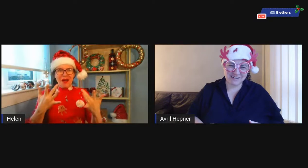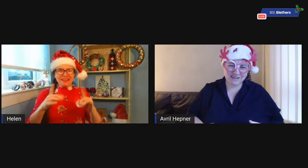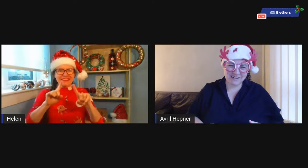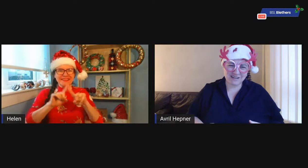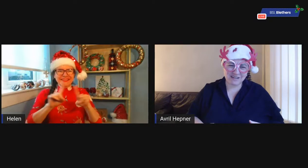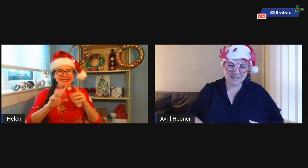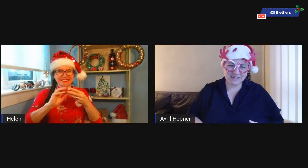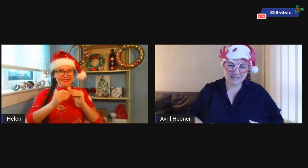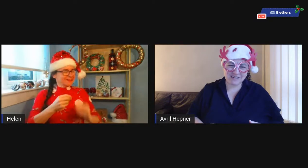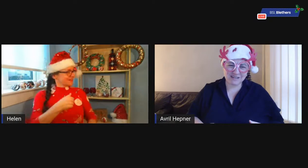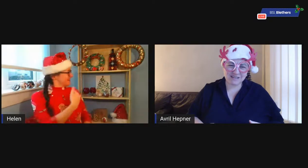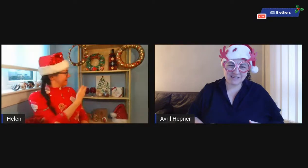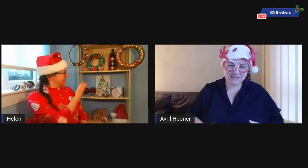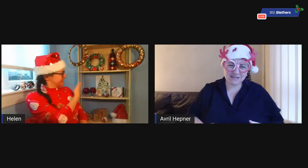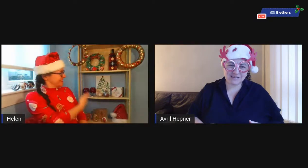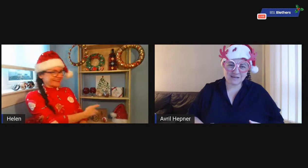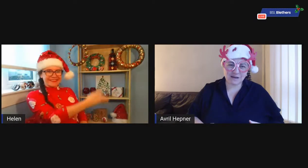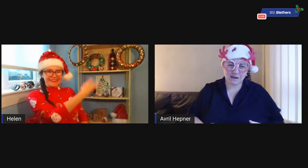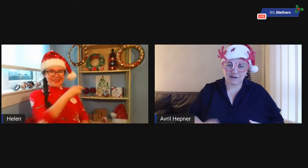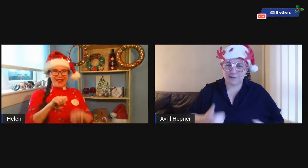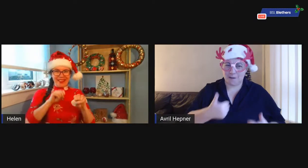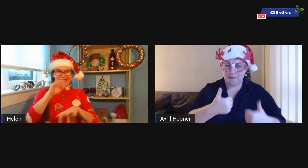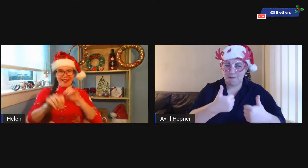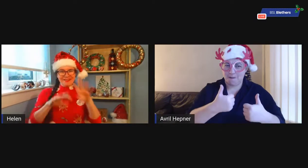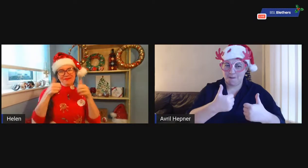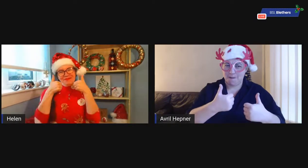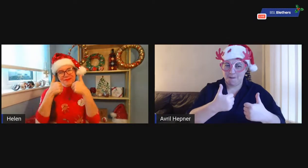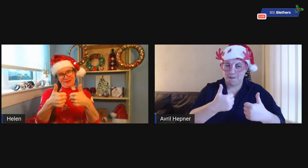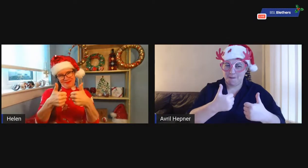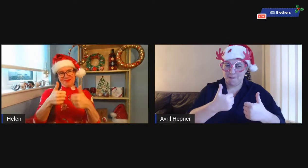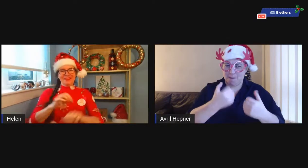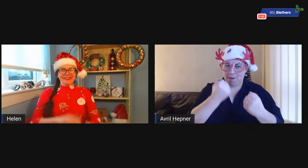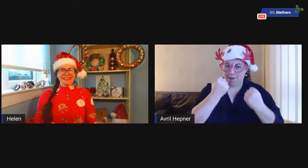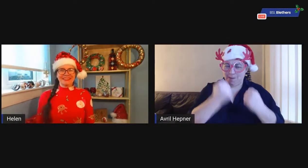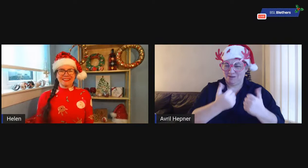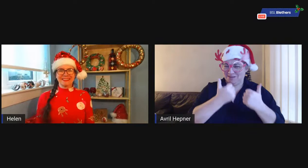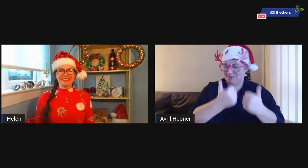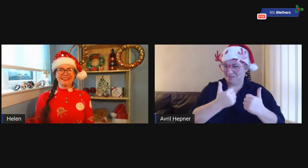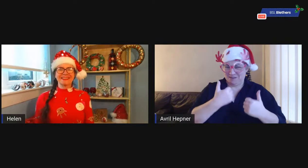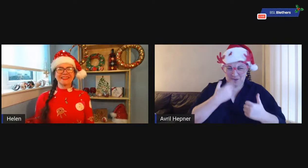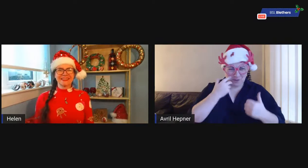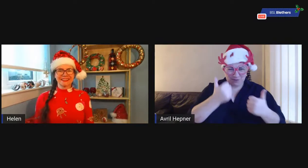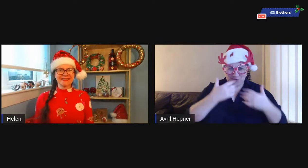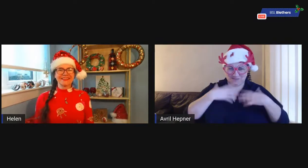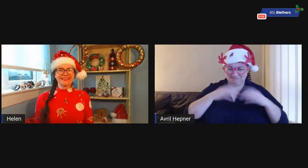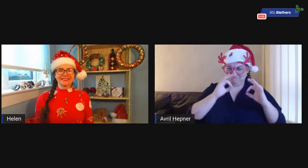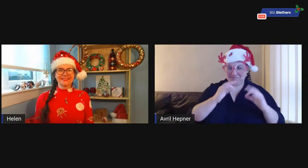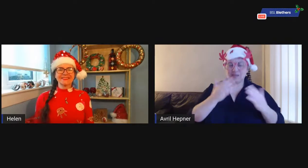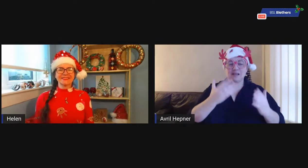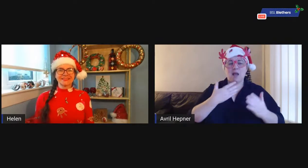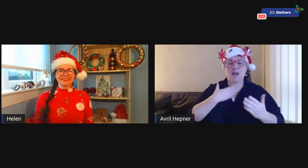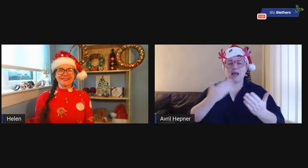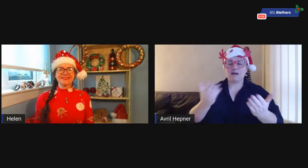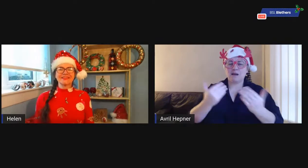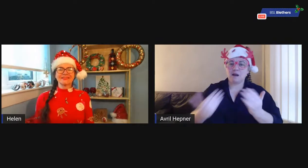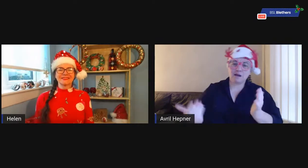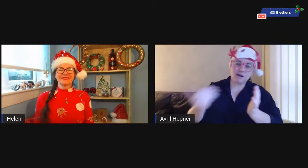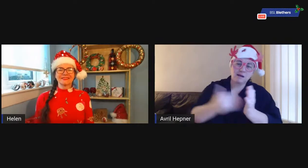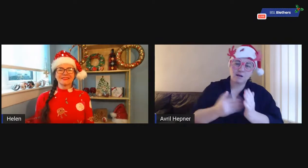you. I'm so excited to show all of you all the different crafts that I've made at home. Wow, looking forward to that. It all looks